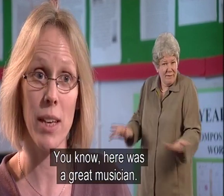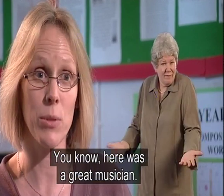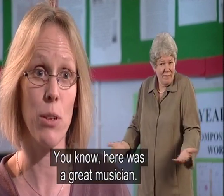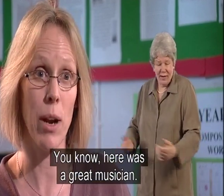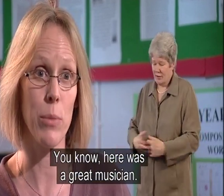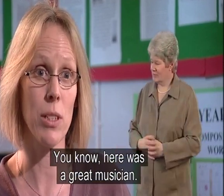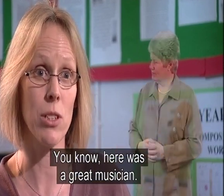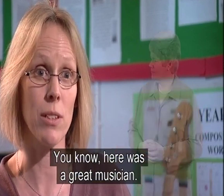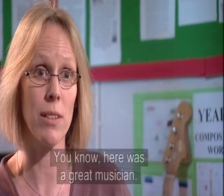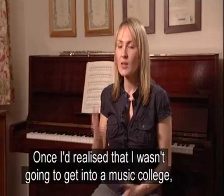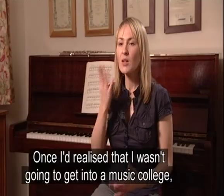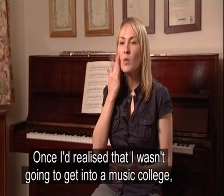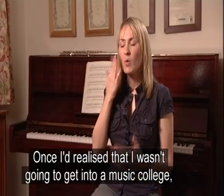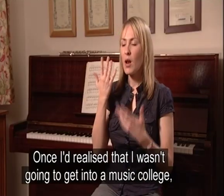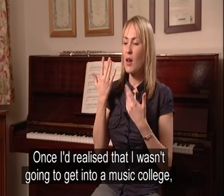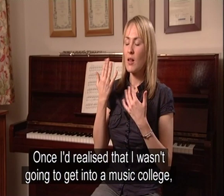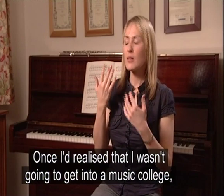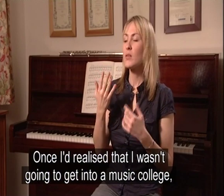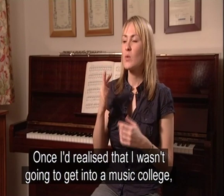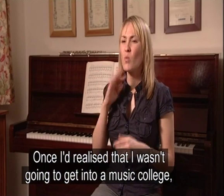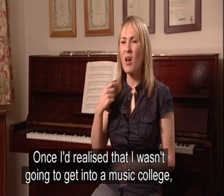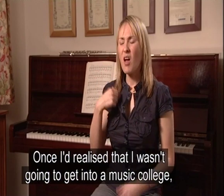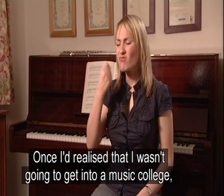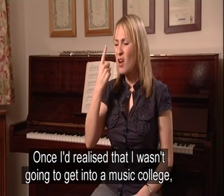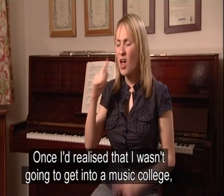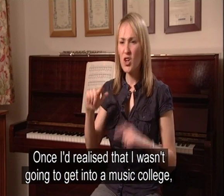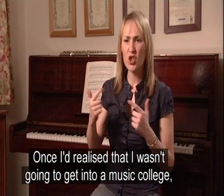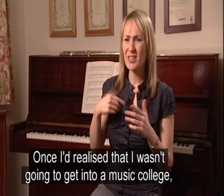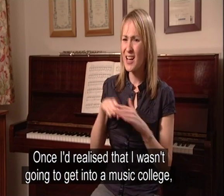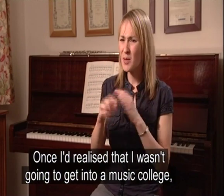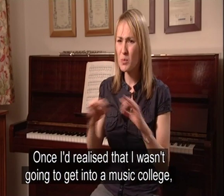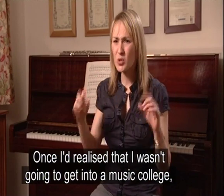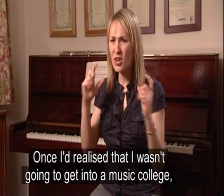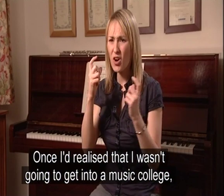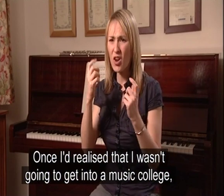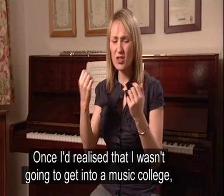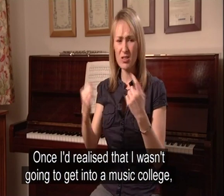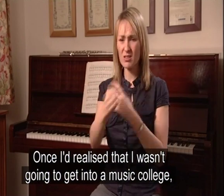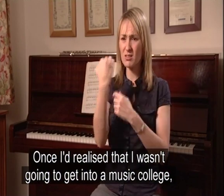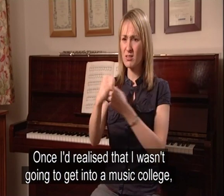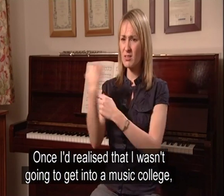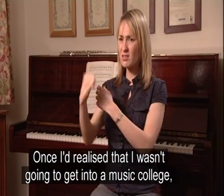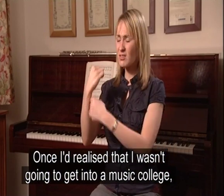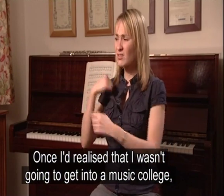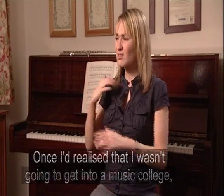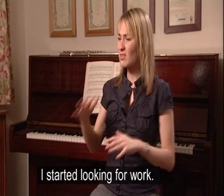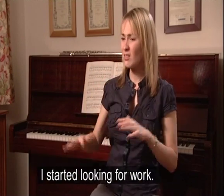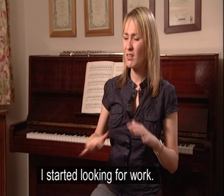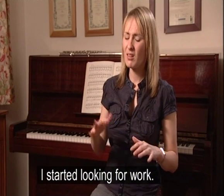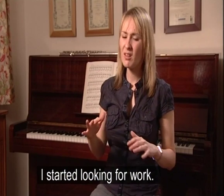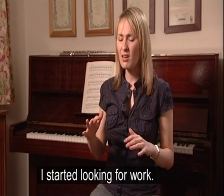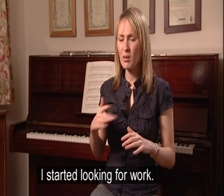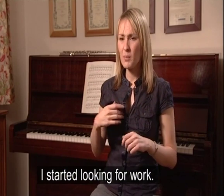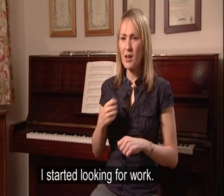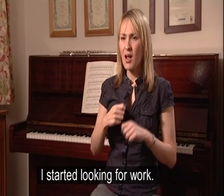risk. You know, here was a great musician. Once I realised that I wasn't going to get into a music college,